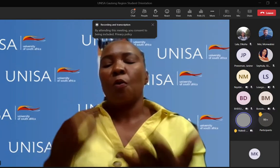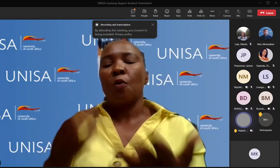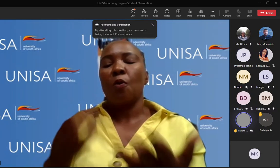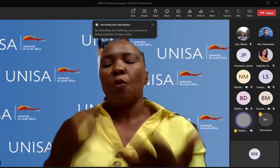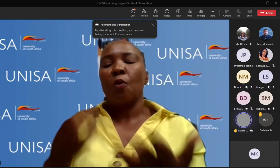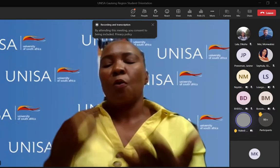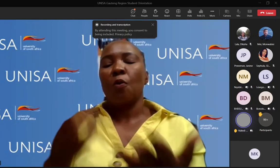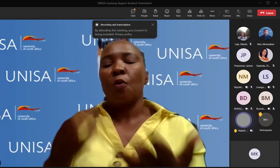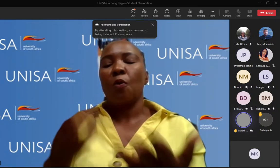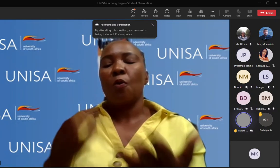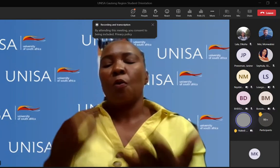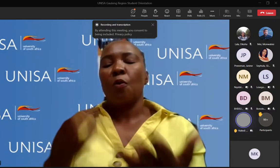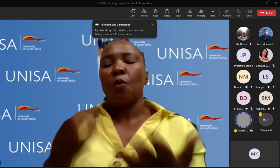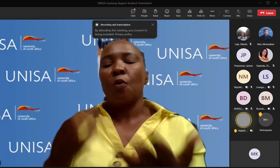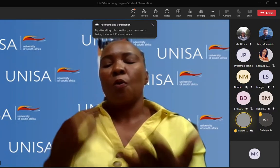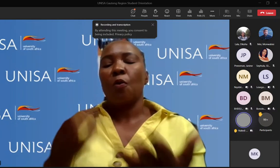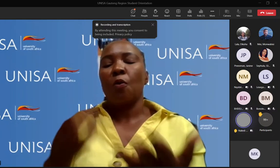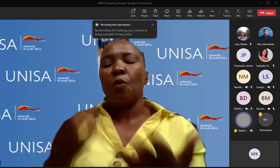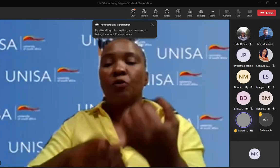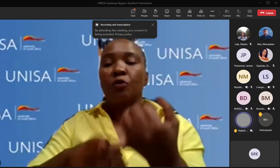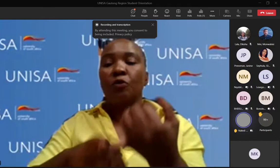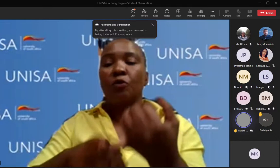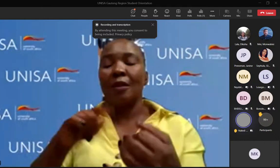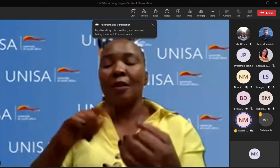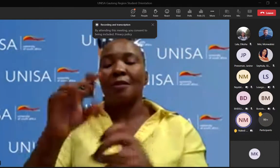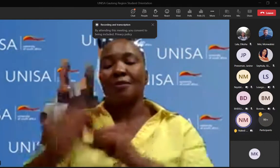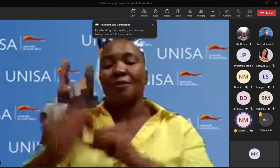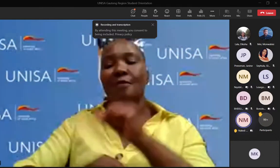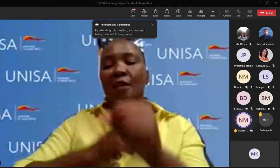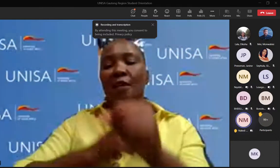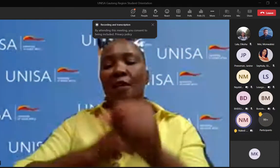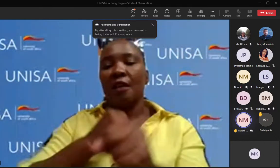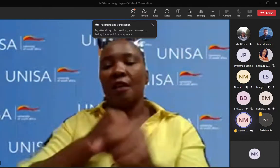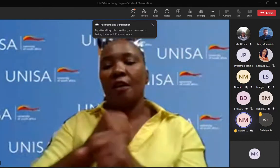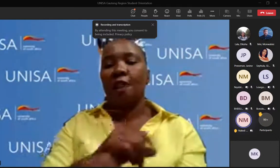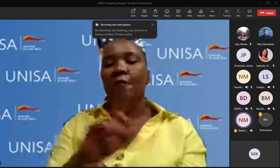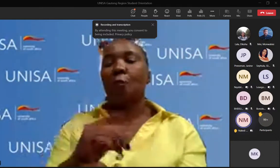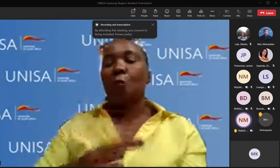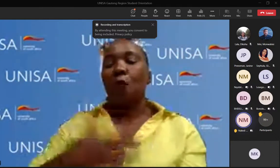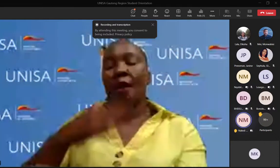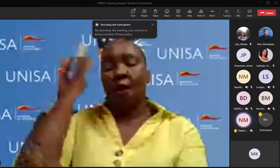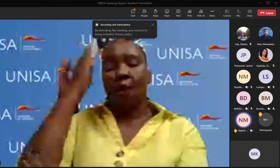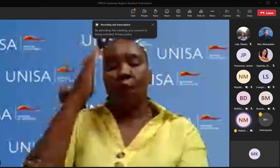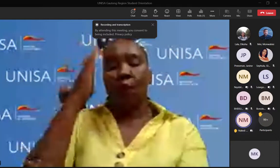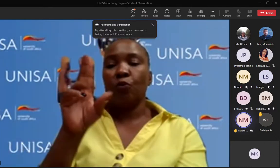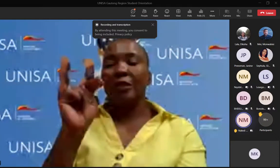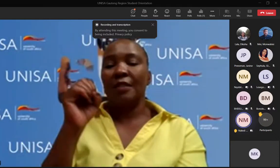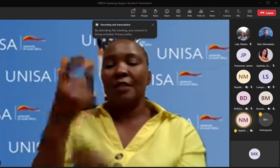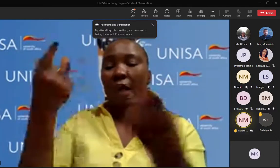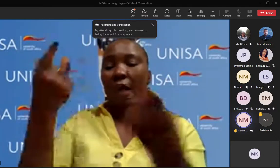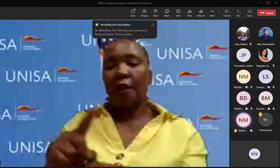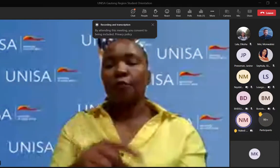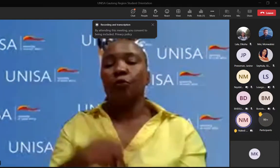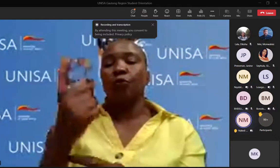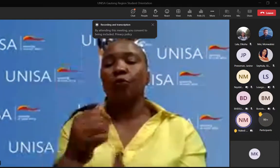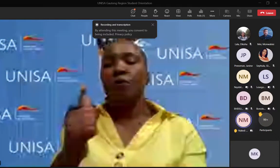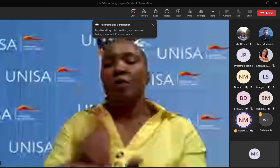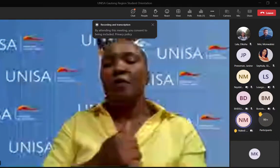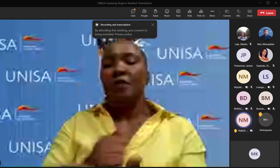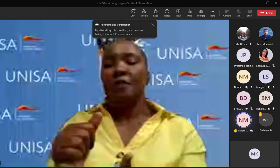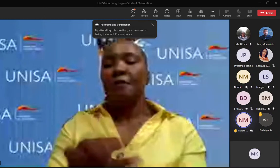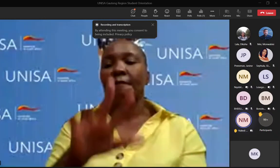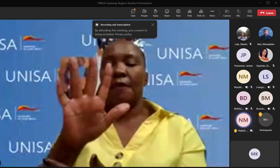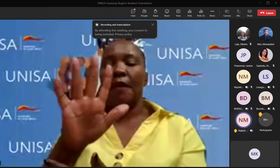all my modules this year because what from what I know unisa only allows you to register for five modules per semester